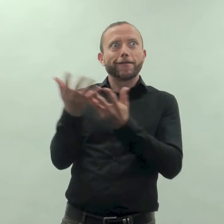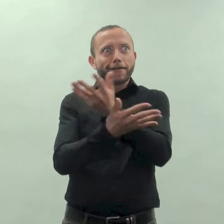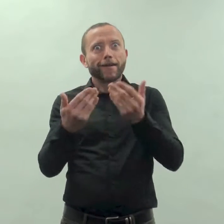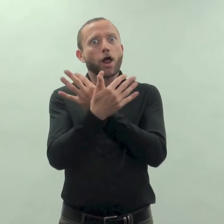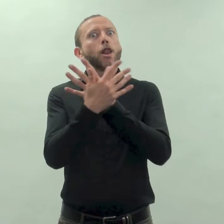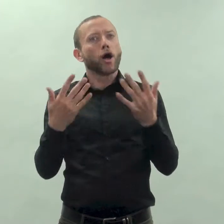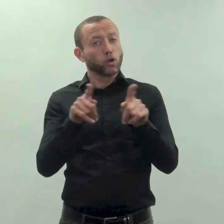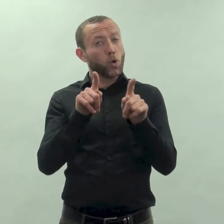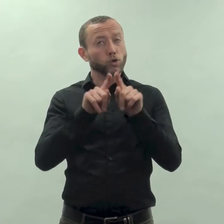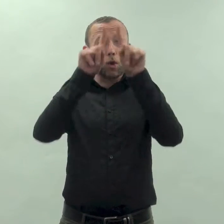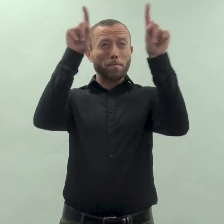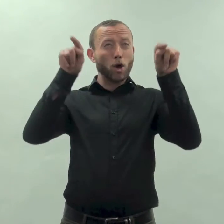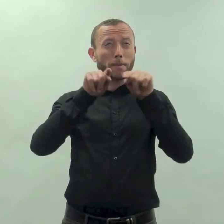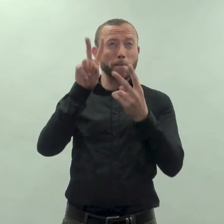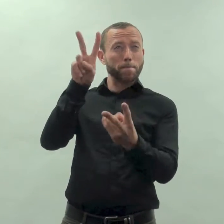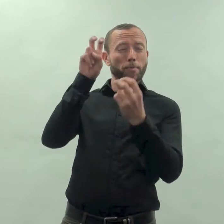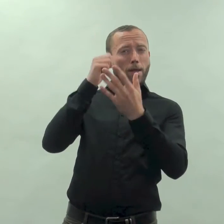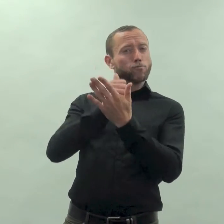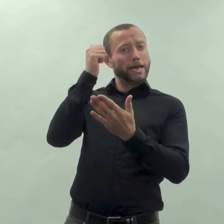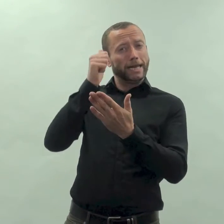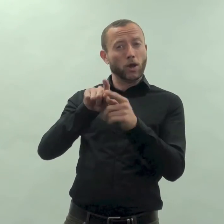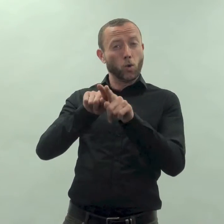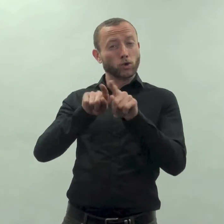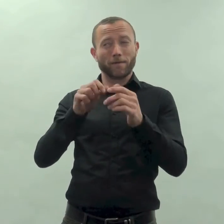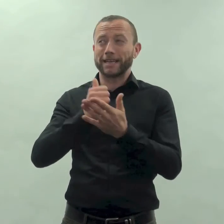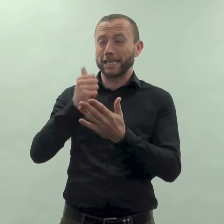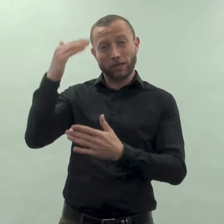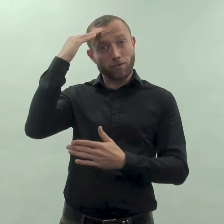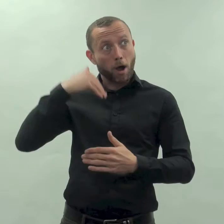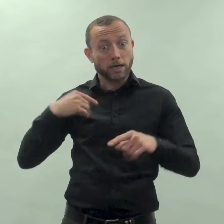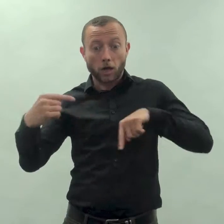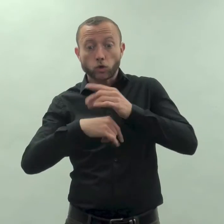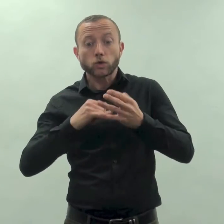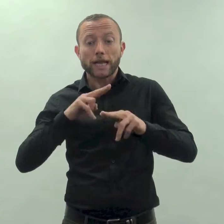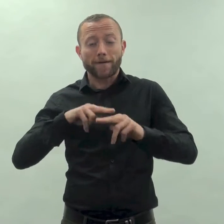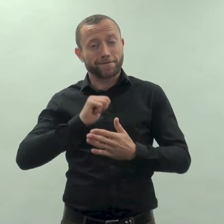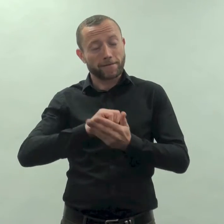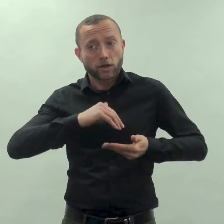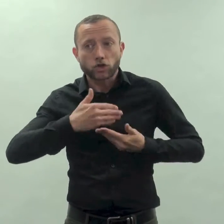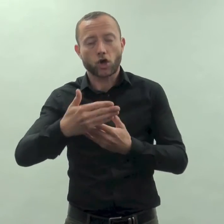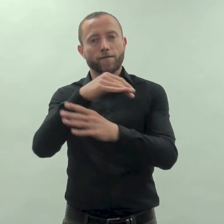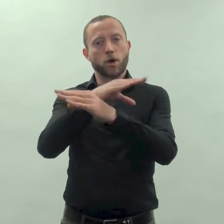It depicts Birmingham brilliantly and reminds us all what a great city we serve."